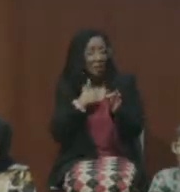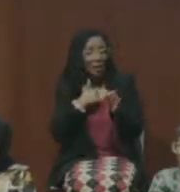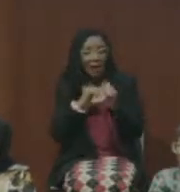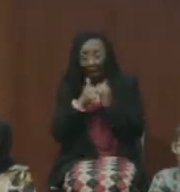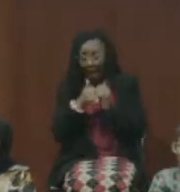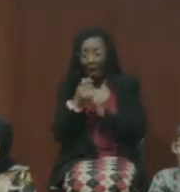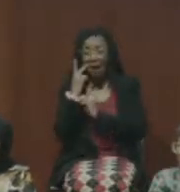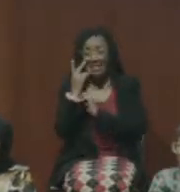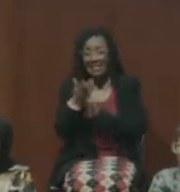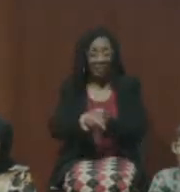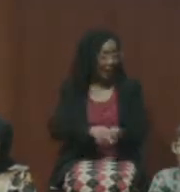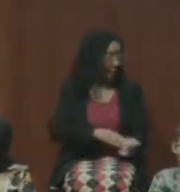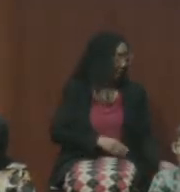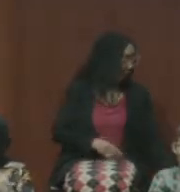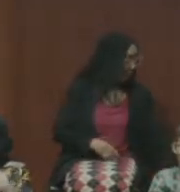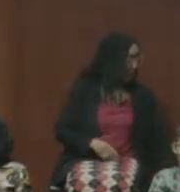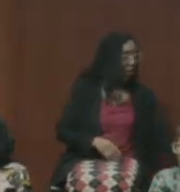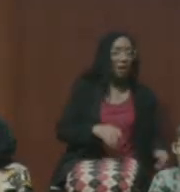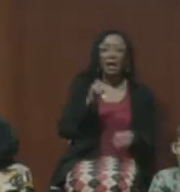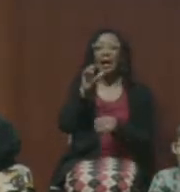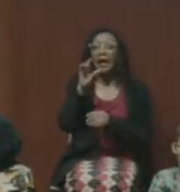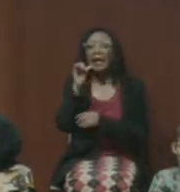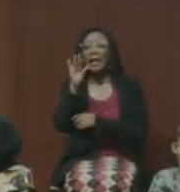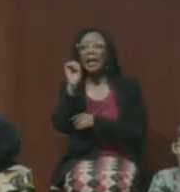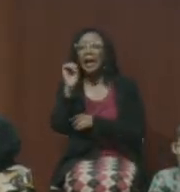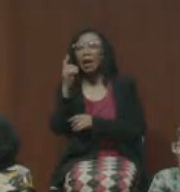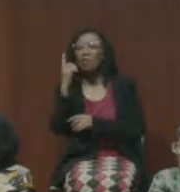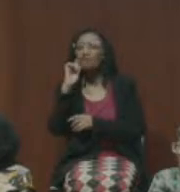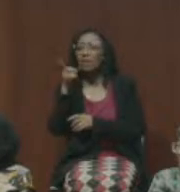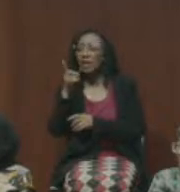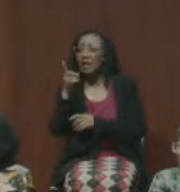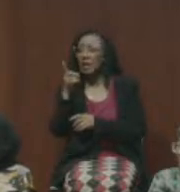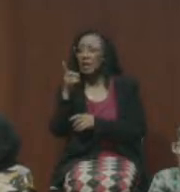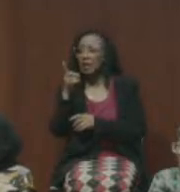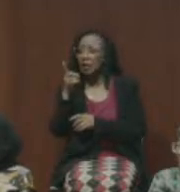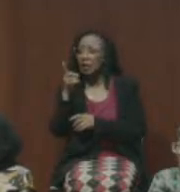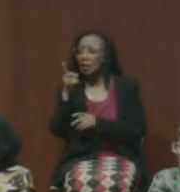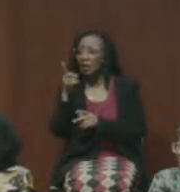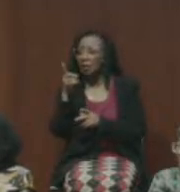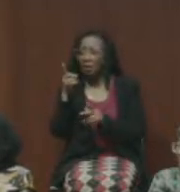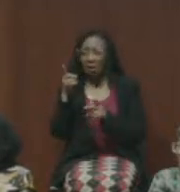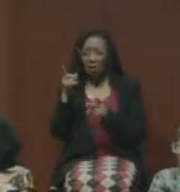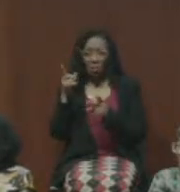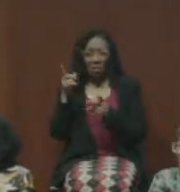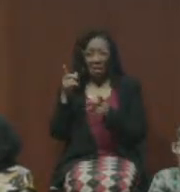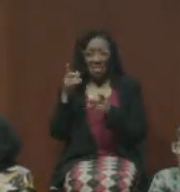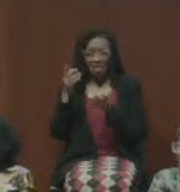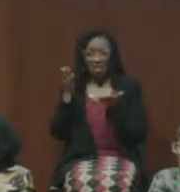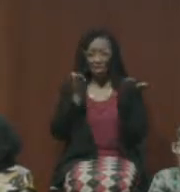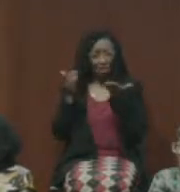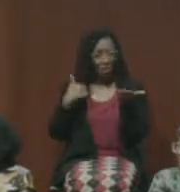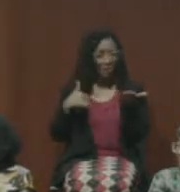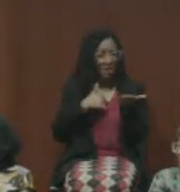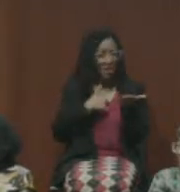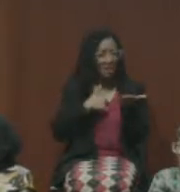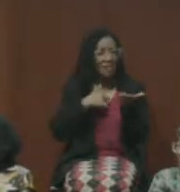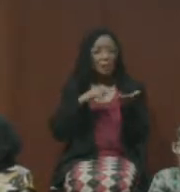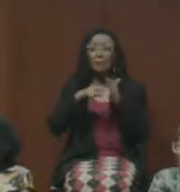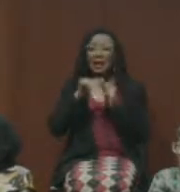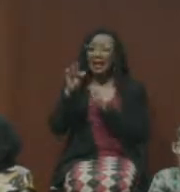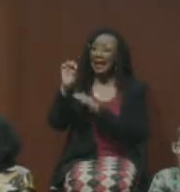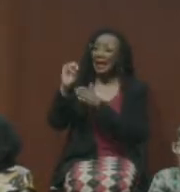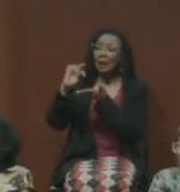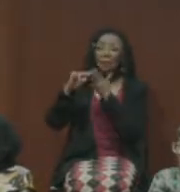I see it. Care from above is those who normally surveillance us. It's about helping to